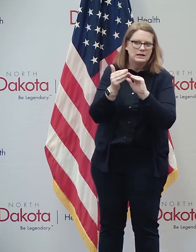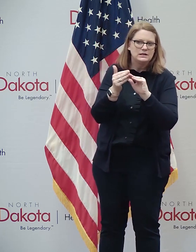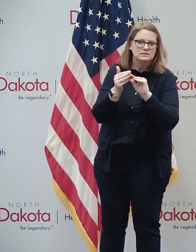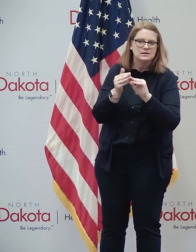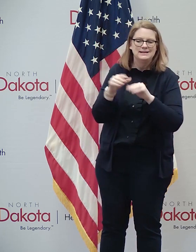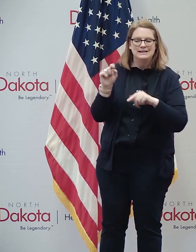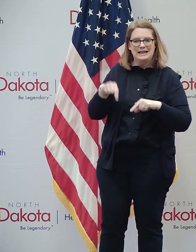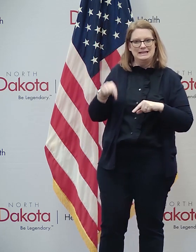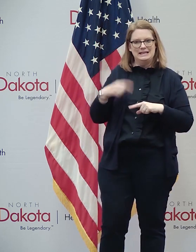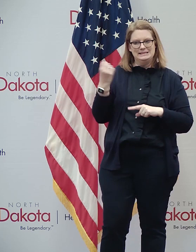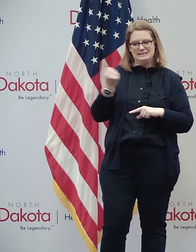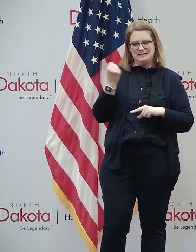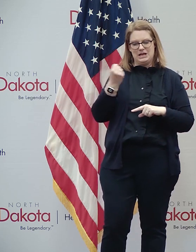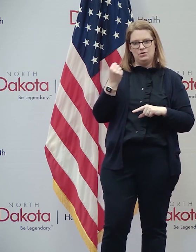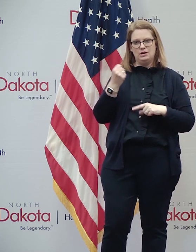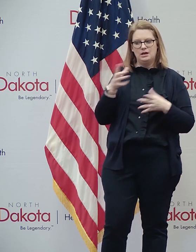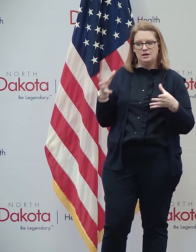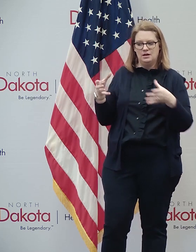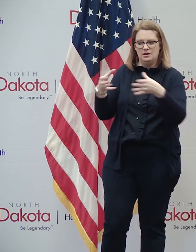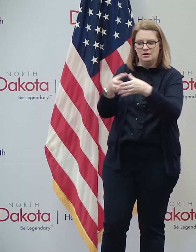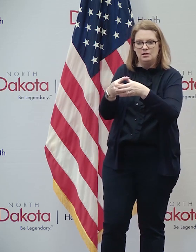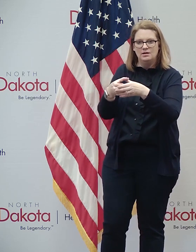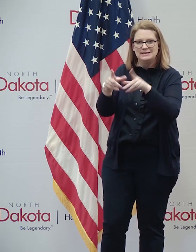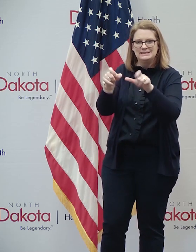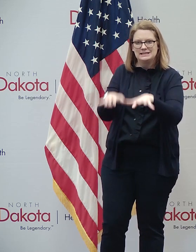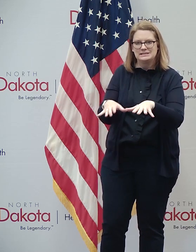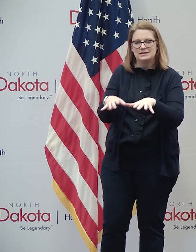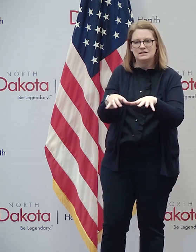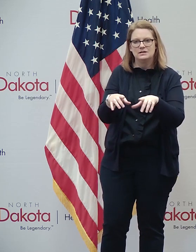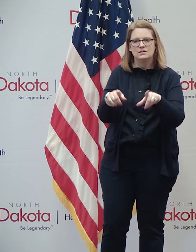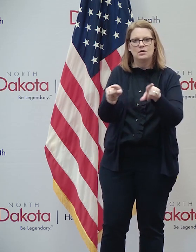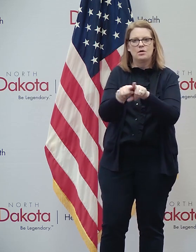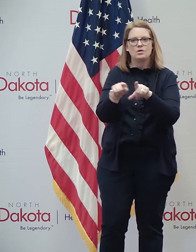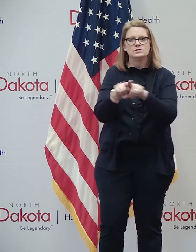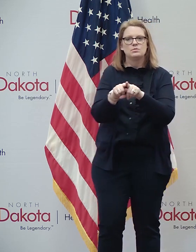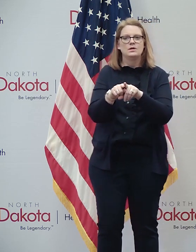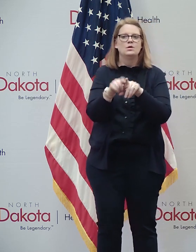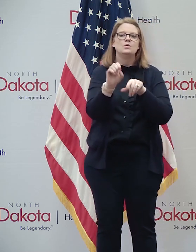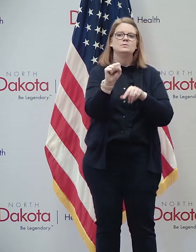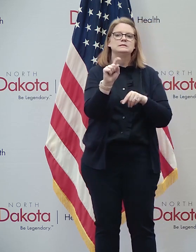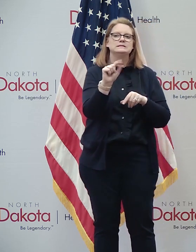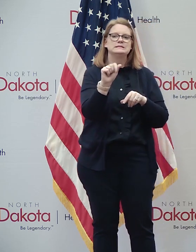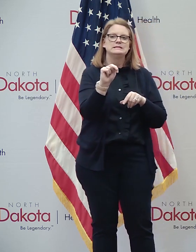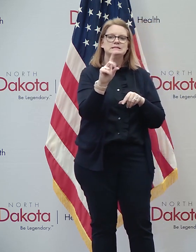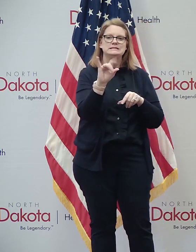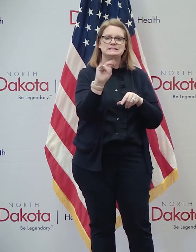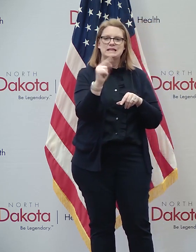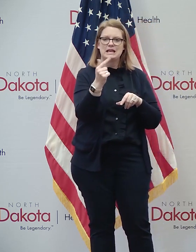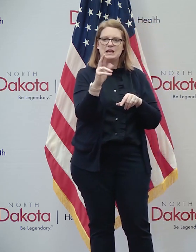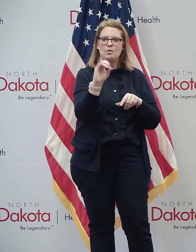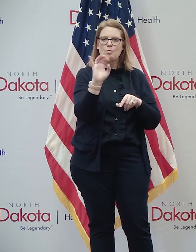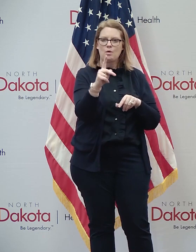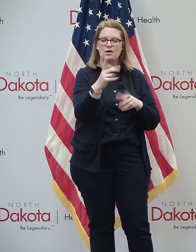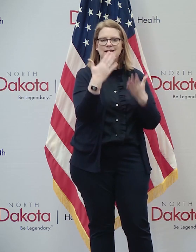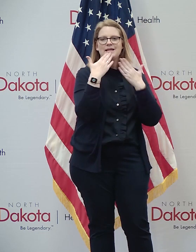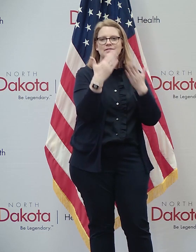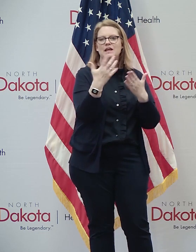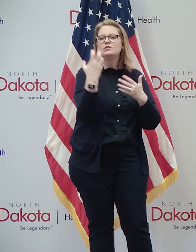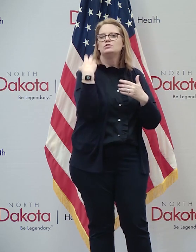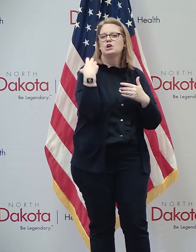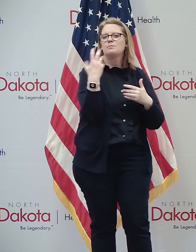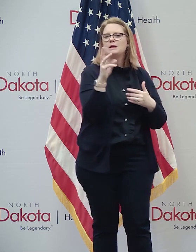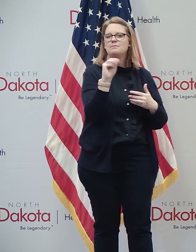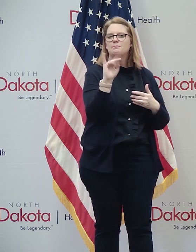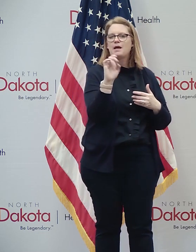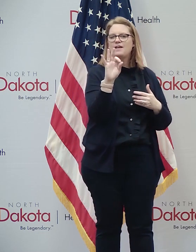on Saturday, we had a outbound effort in conjunction with Standing Rock, and I want to thank Chairman Mike Faith and